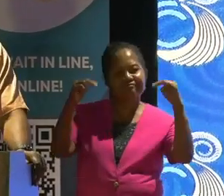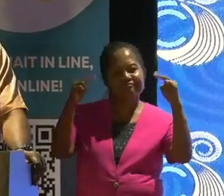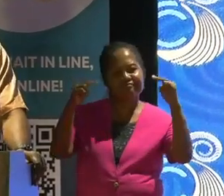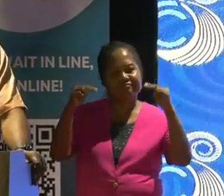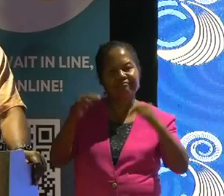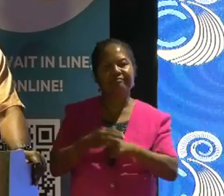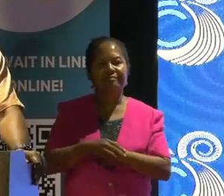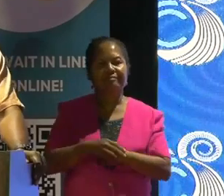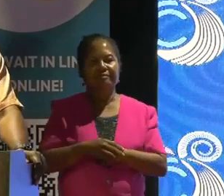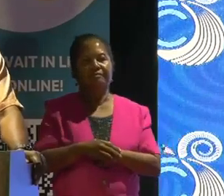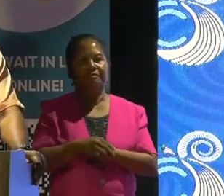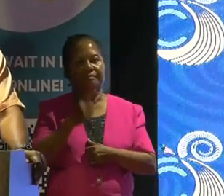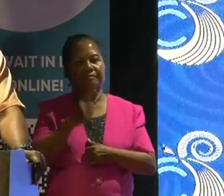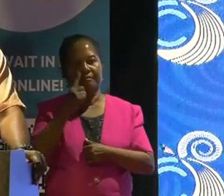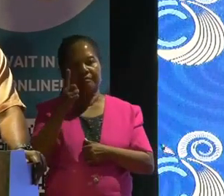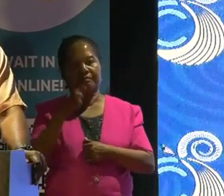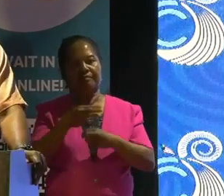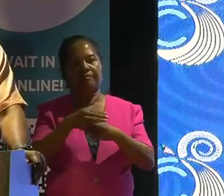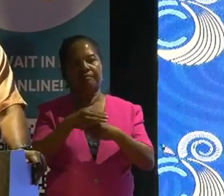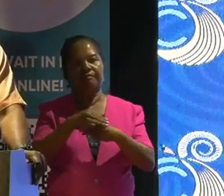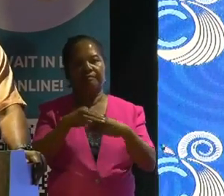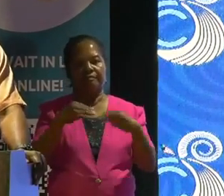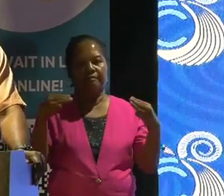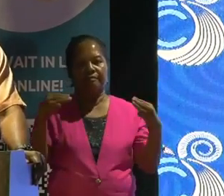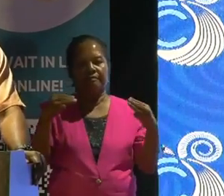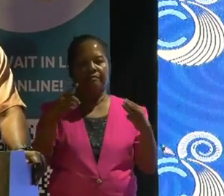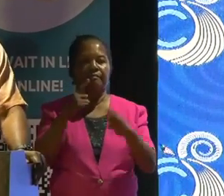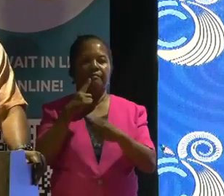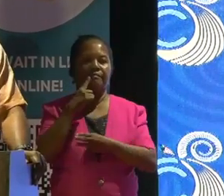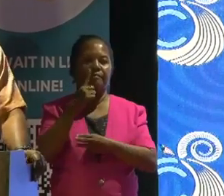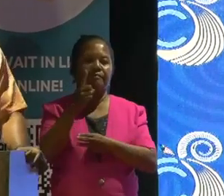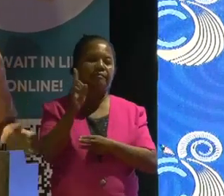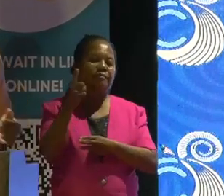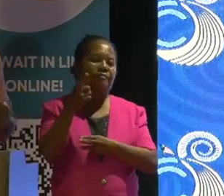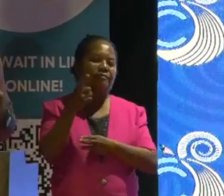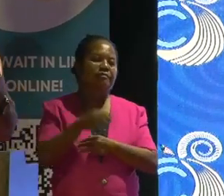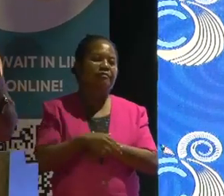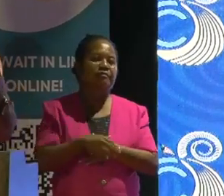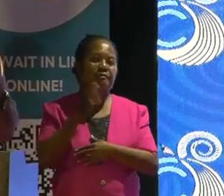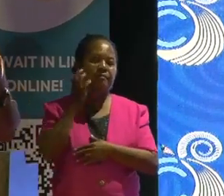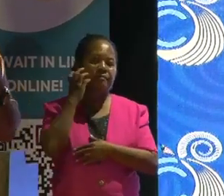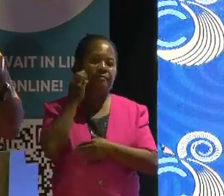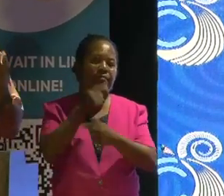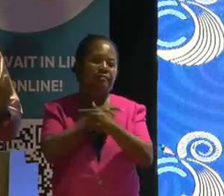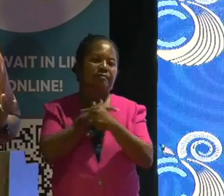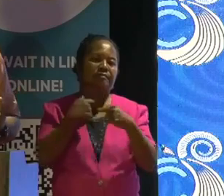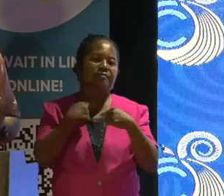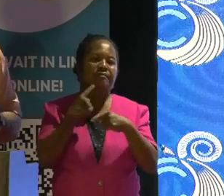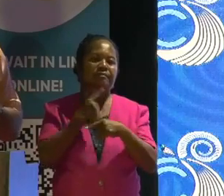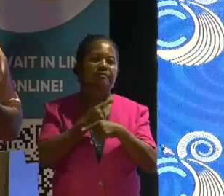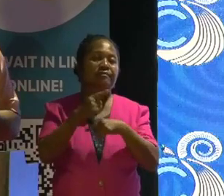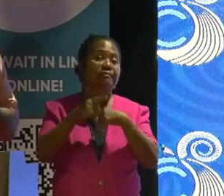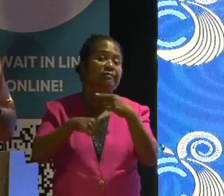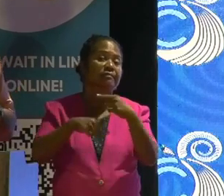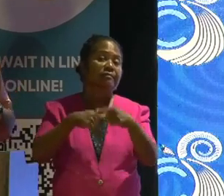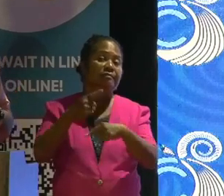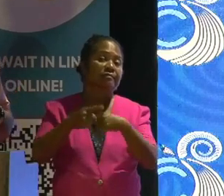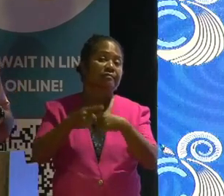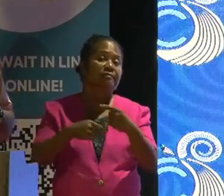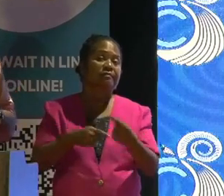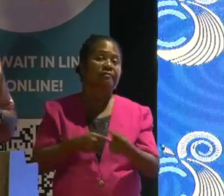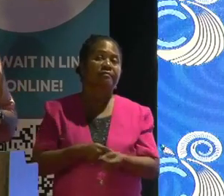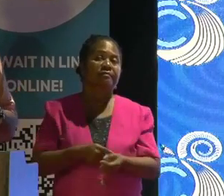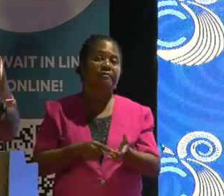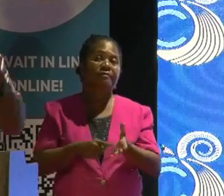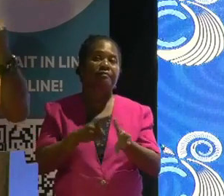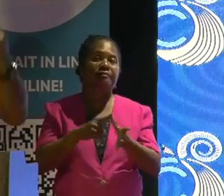mentioned in his address. when we are talking about tax, we as the tax